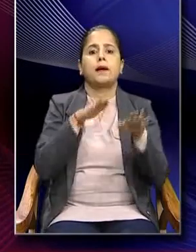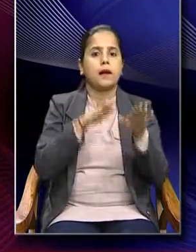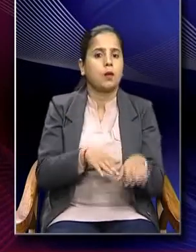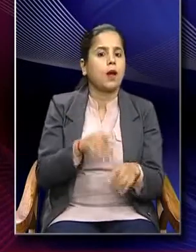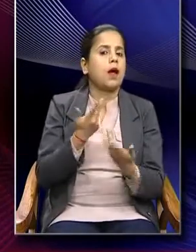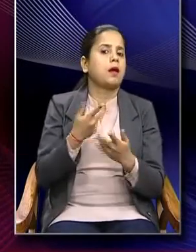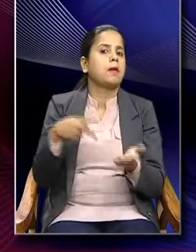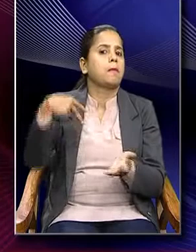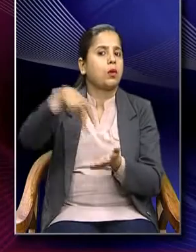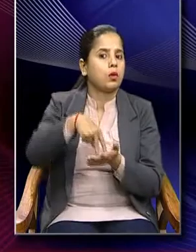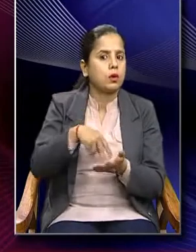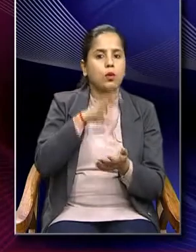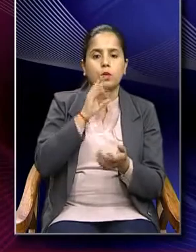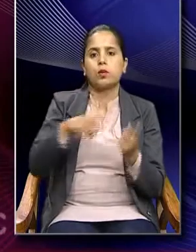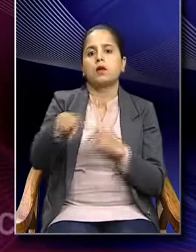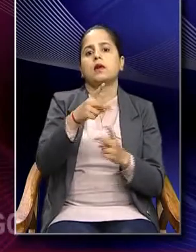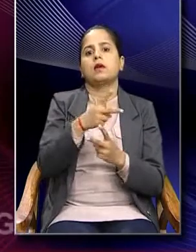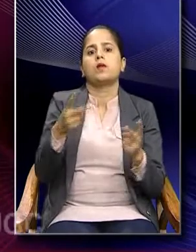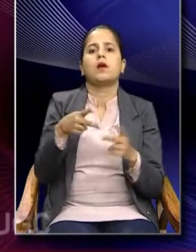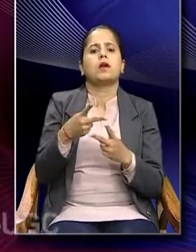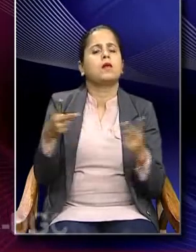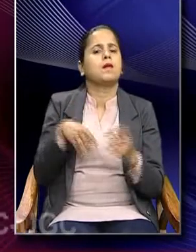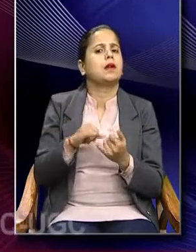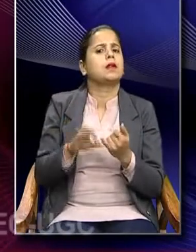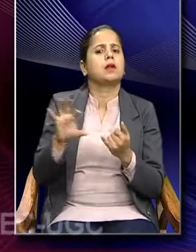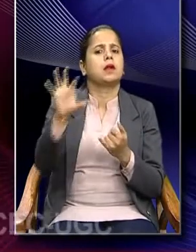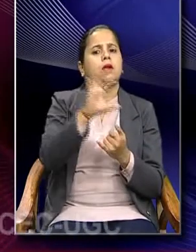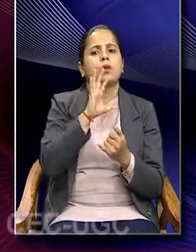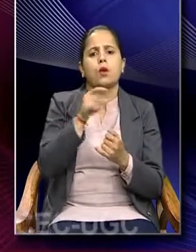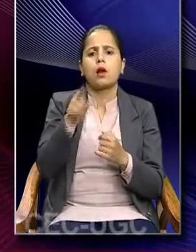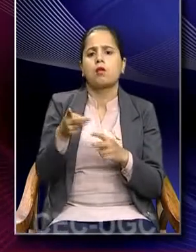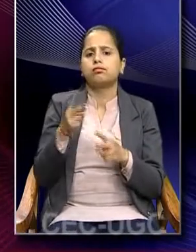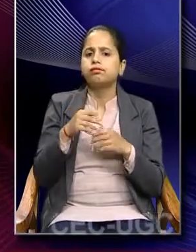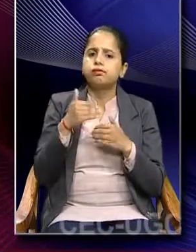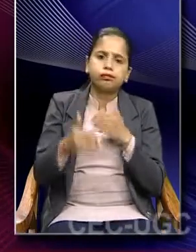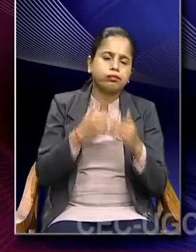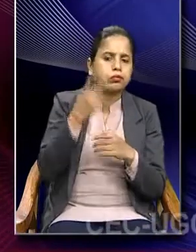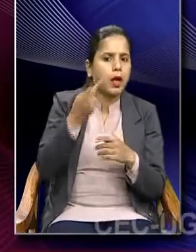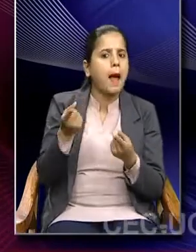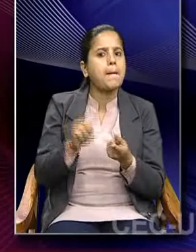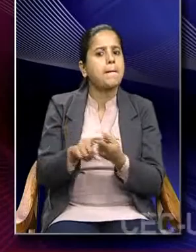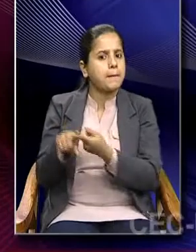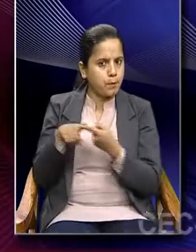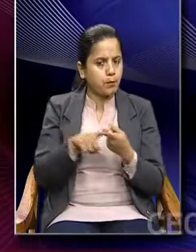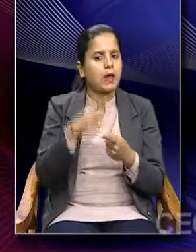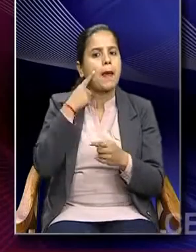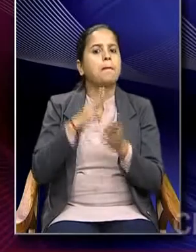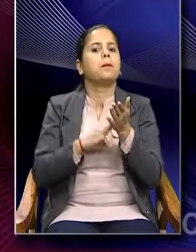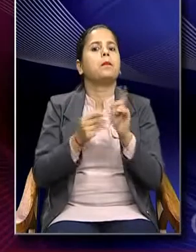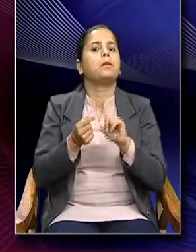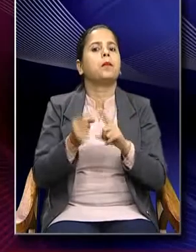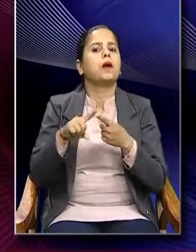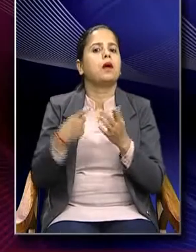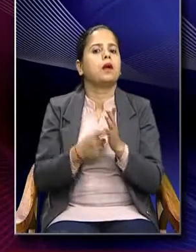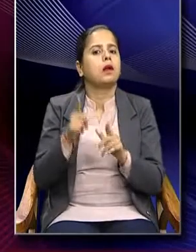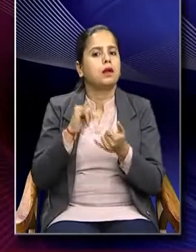or poorer conditions of certain states, it is actually a consequence of imperialism, right? So,